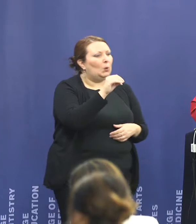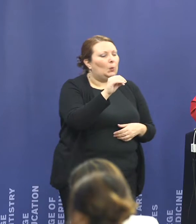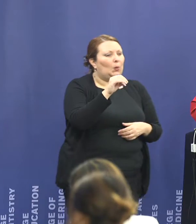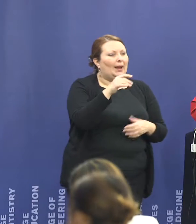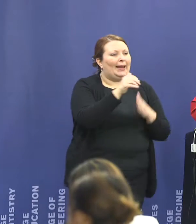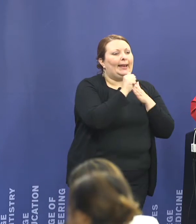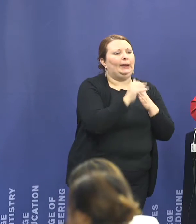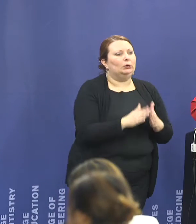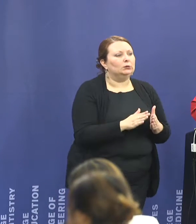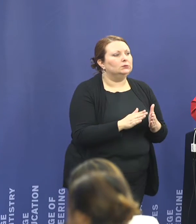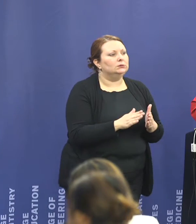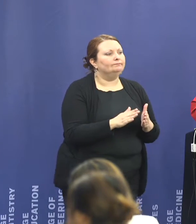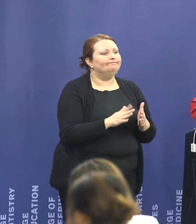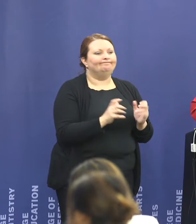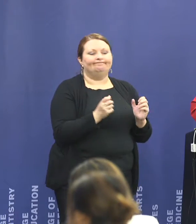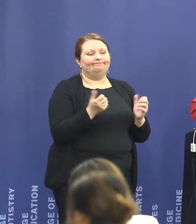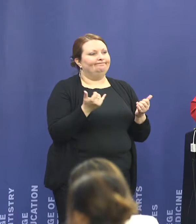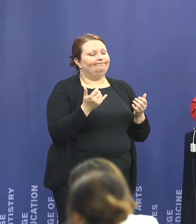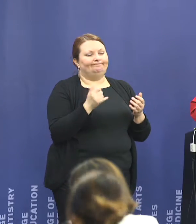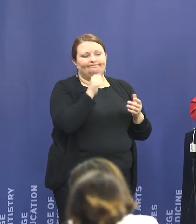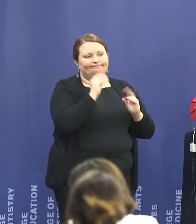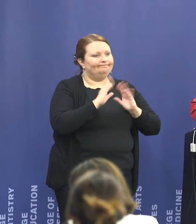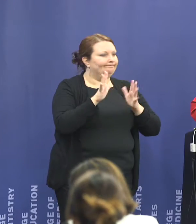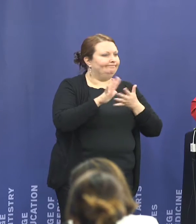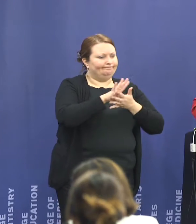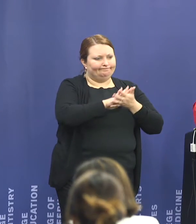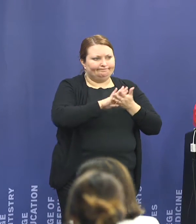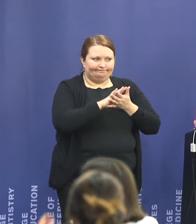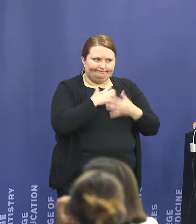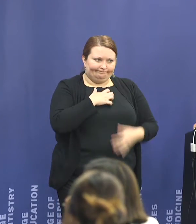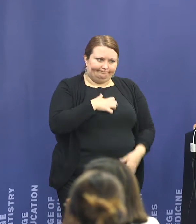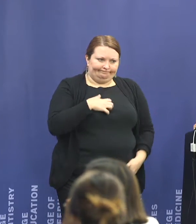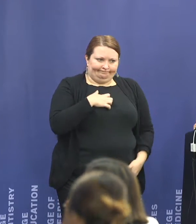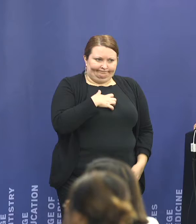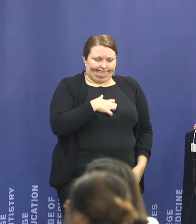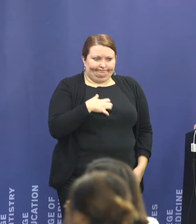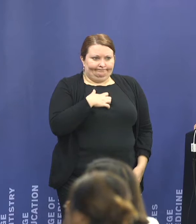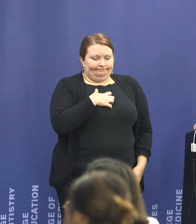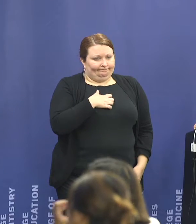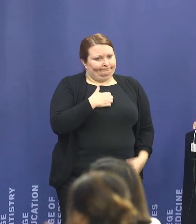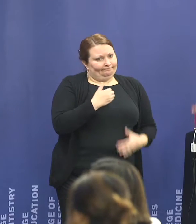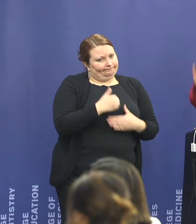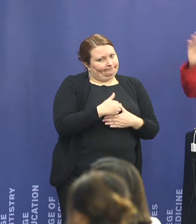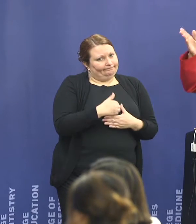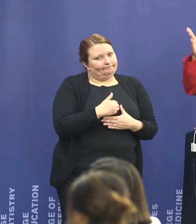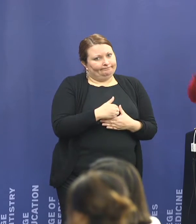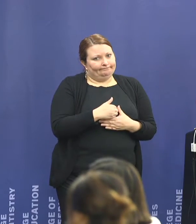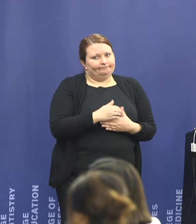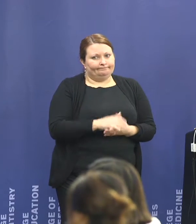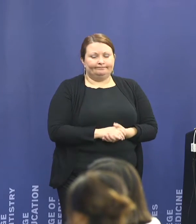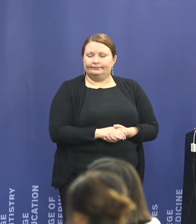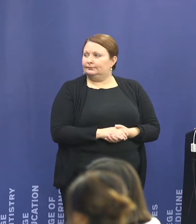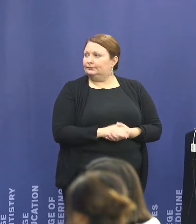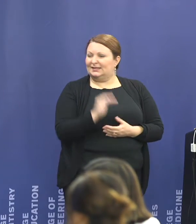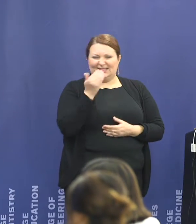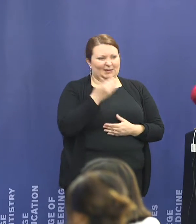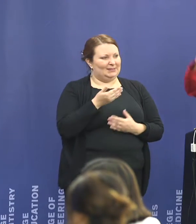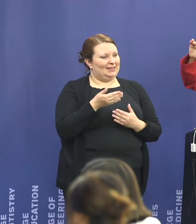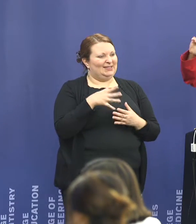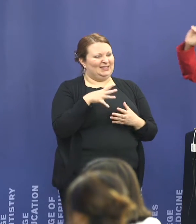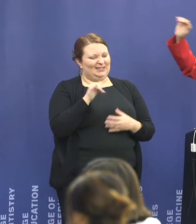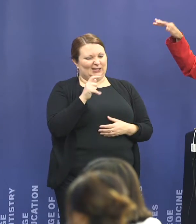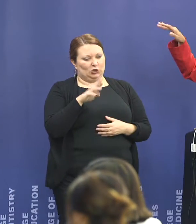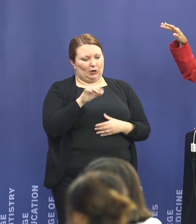issue? It's not clear, and it's troubling, I have to say. It appears that the Interagency